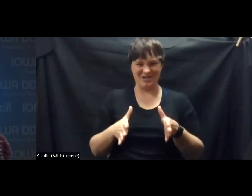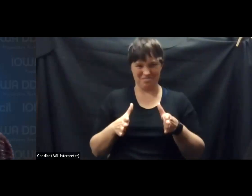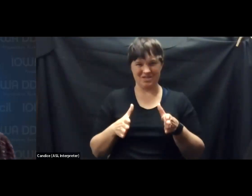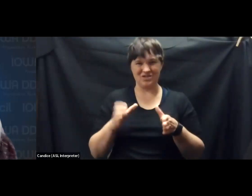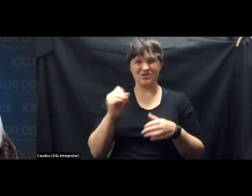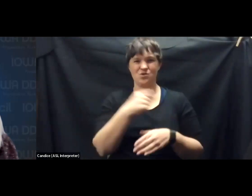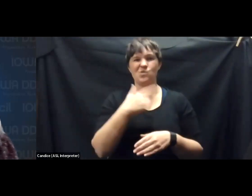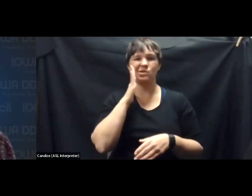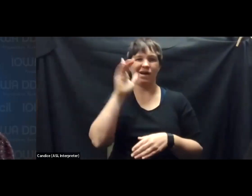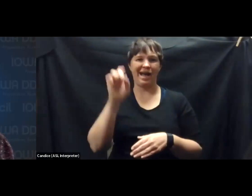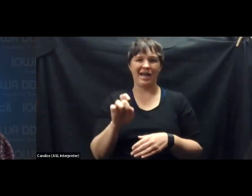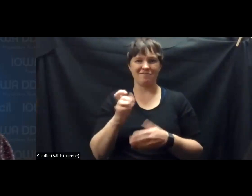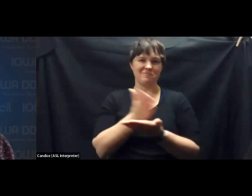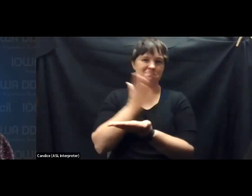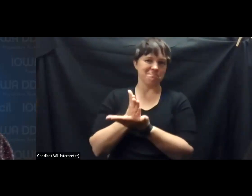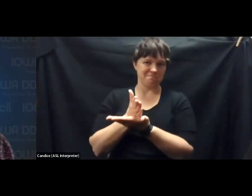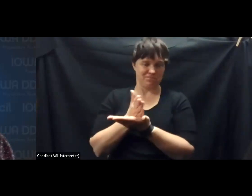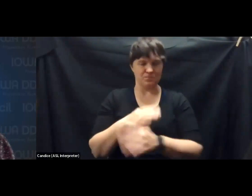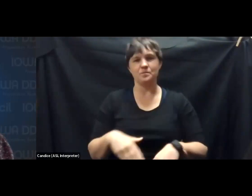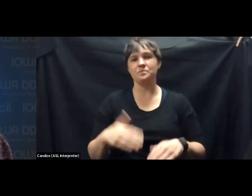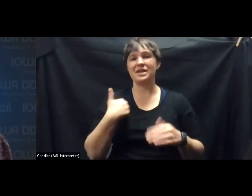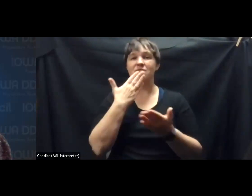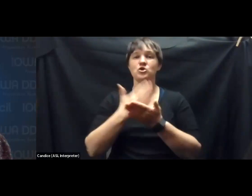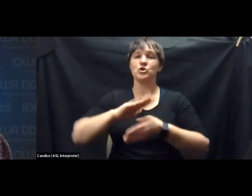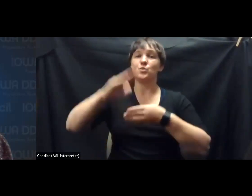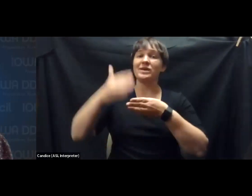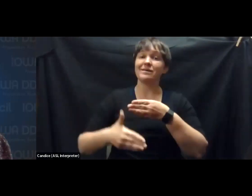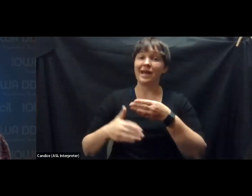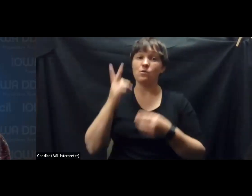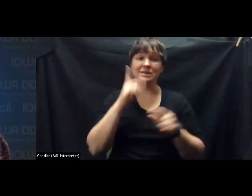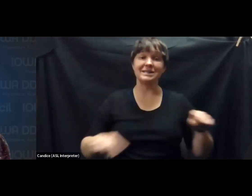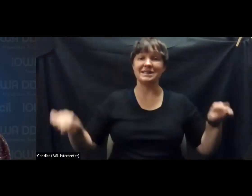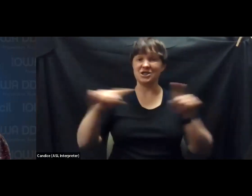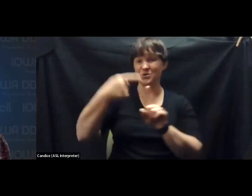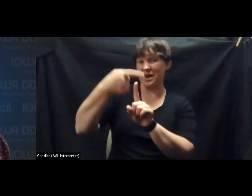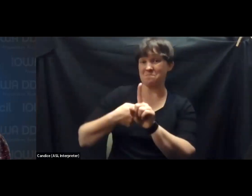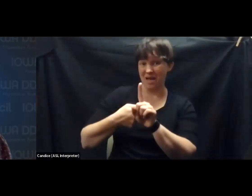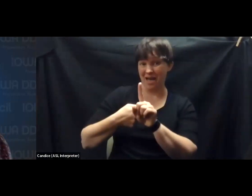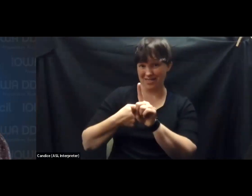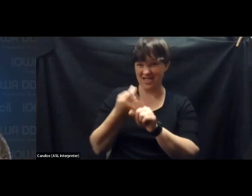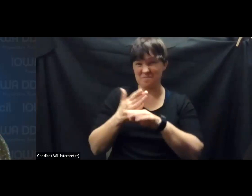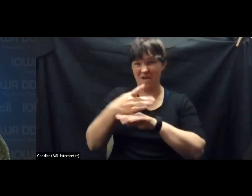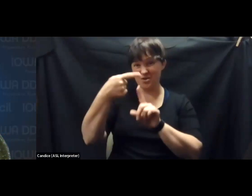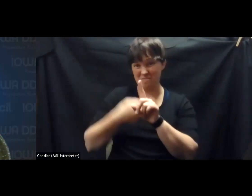so we will have to log off, everybody, but have a good weekend, and we'll see you in a month, or a little bit over a month.